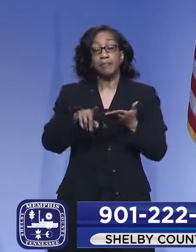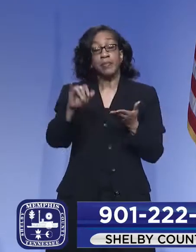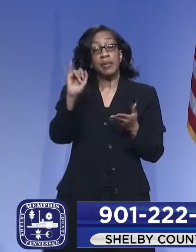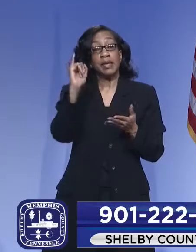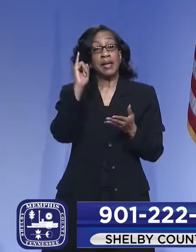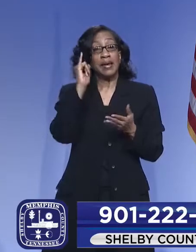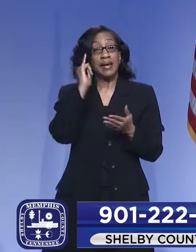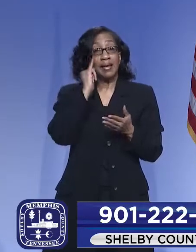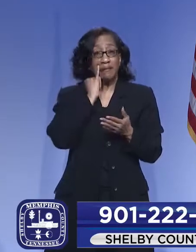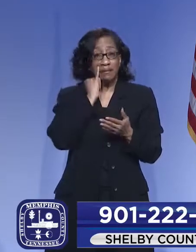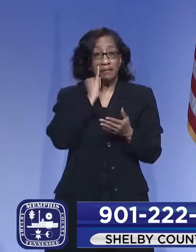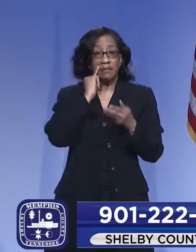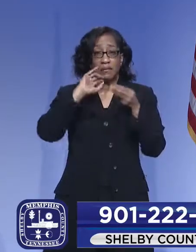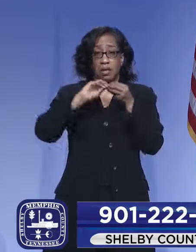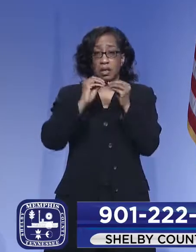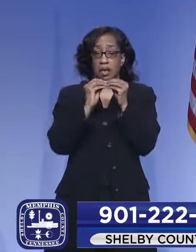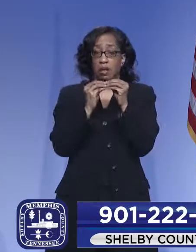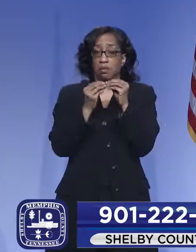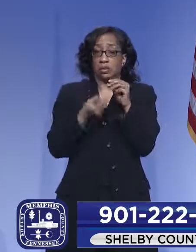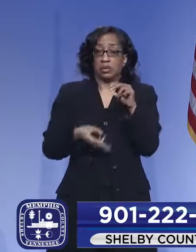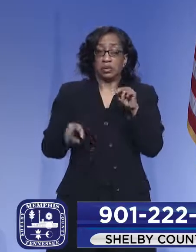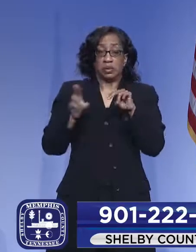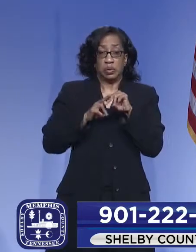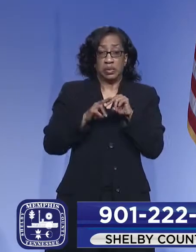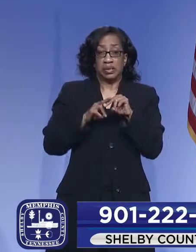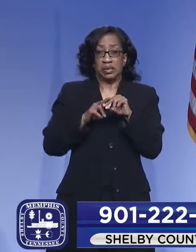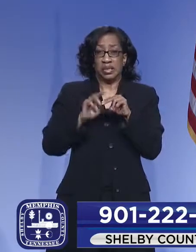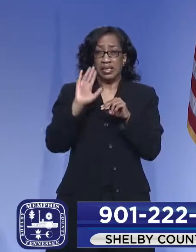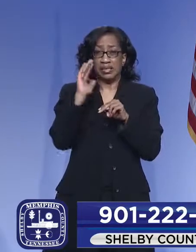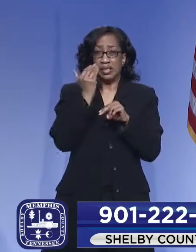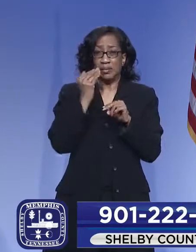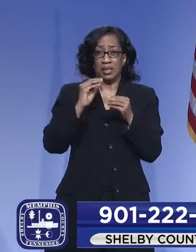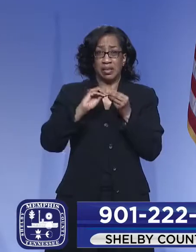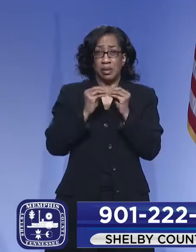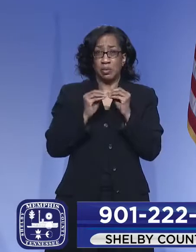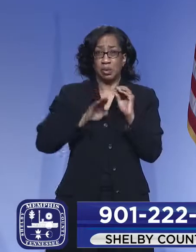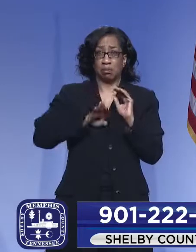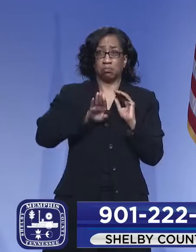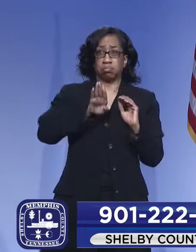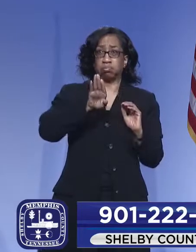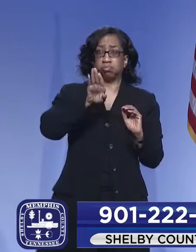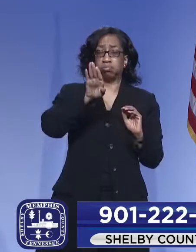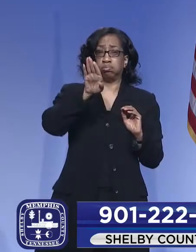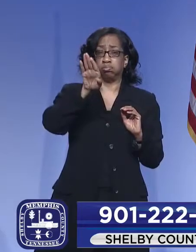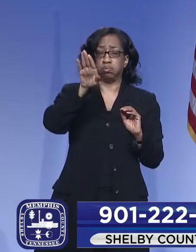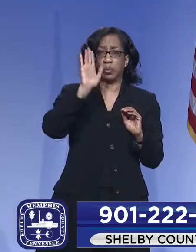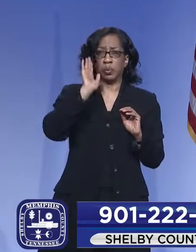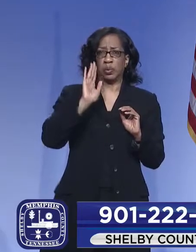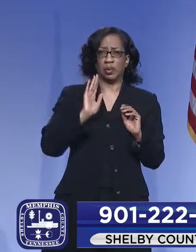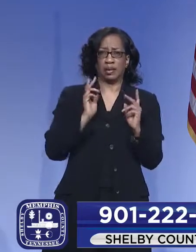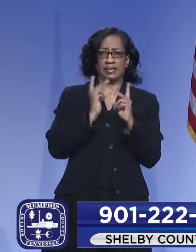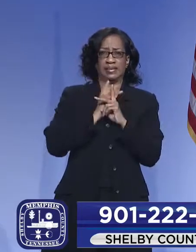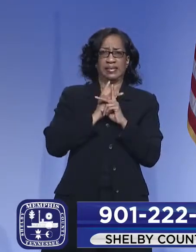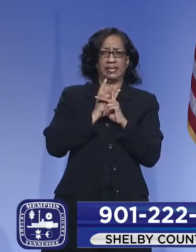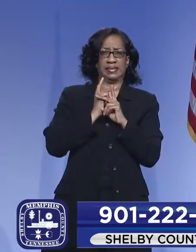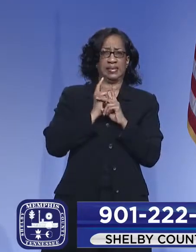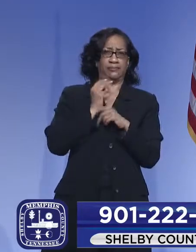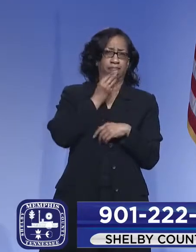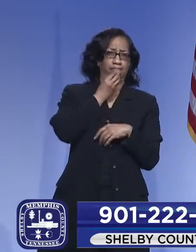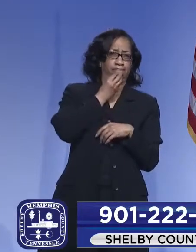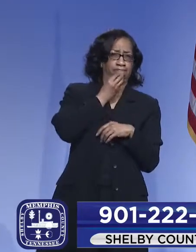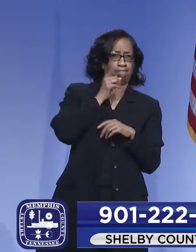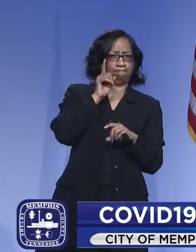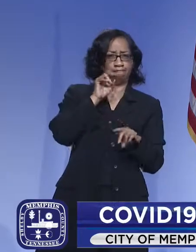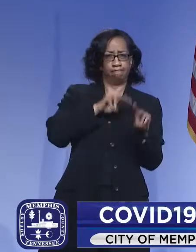know, start to increase or surge, then we'll reevaluate everything as a task force and make new